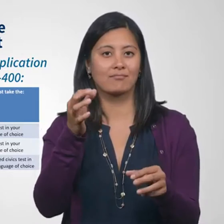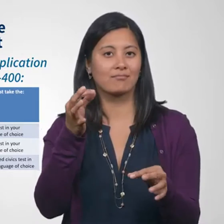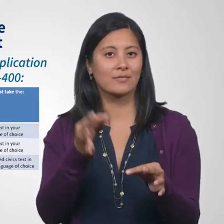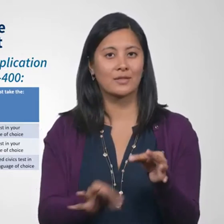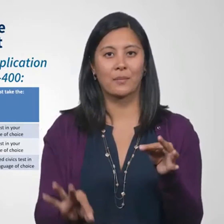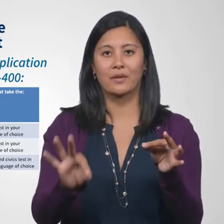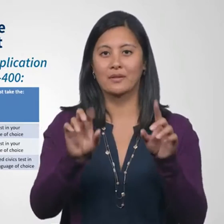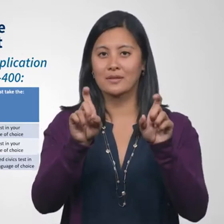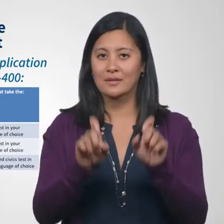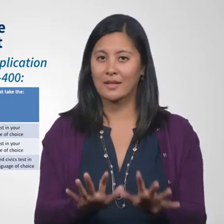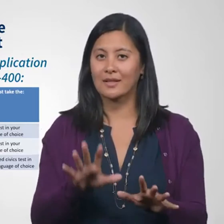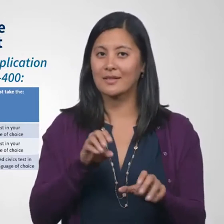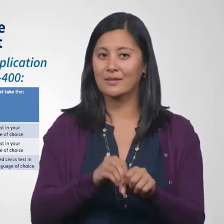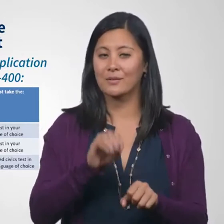language.